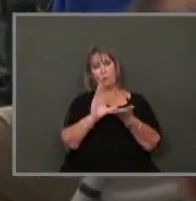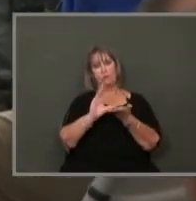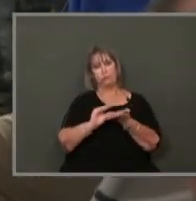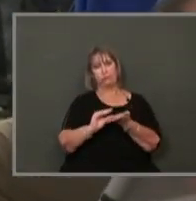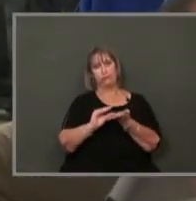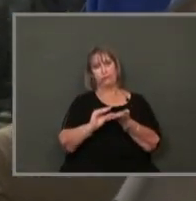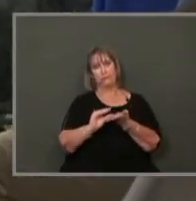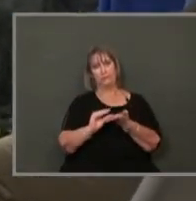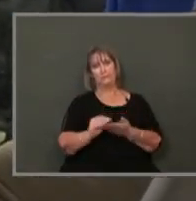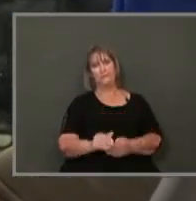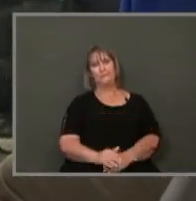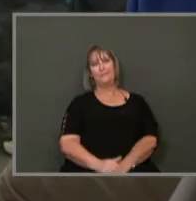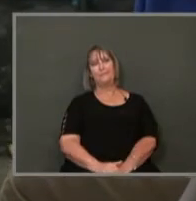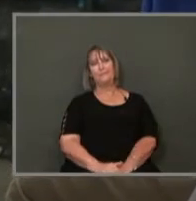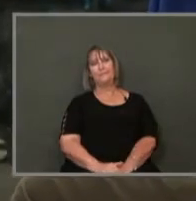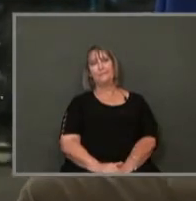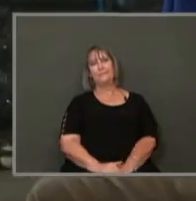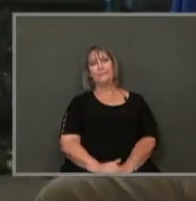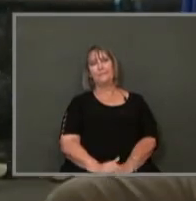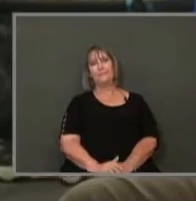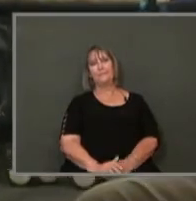it's under the